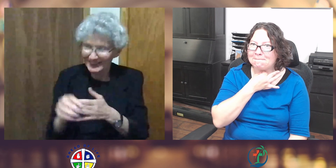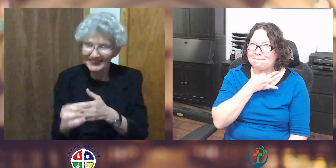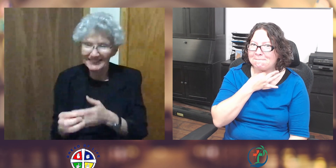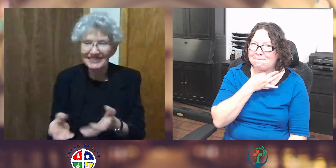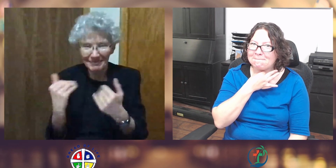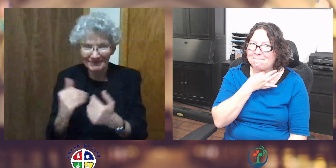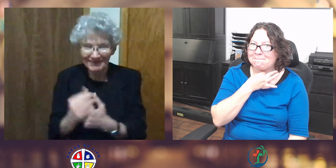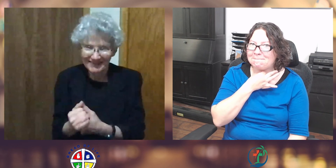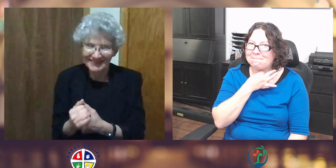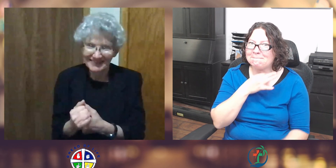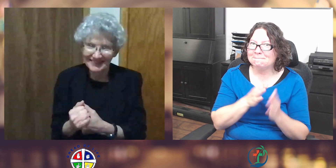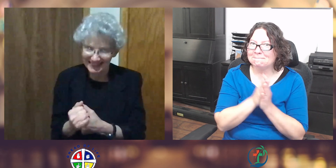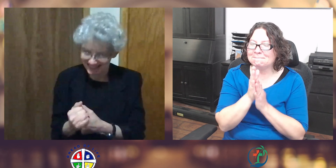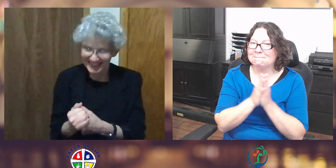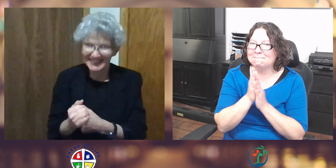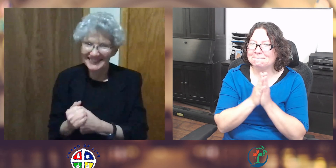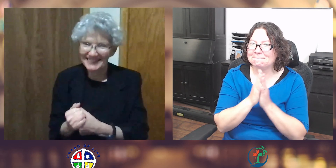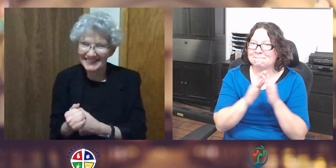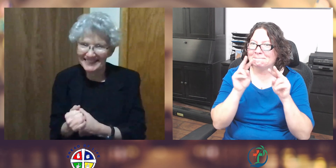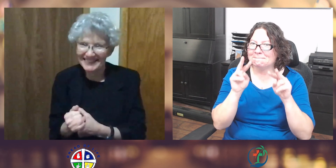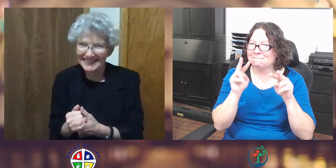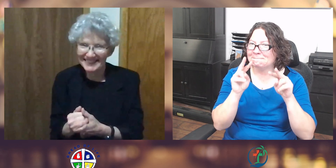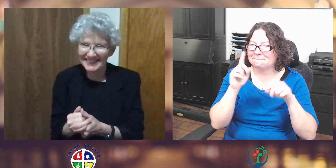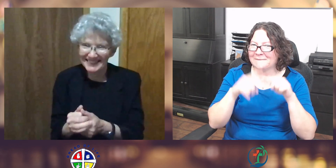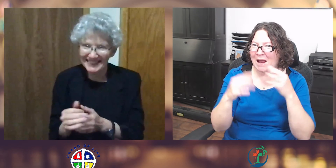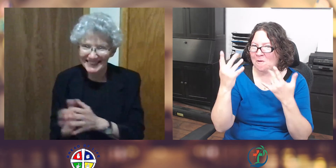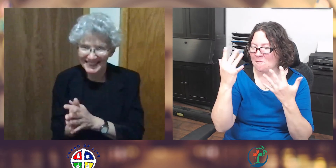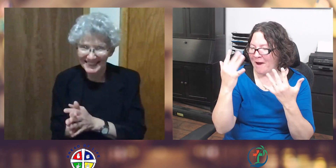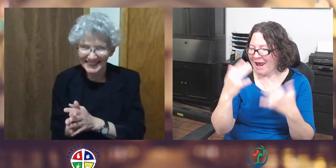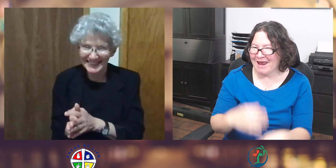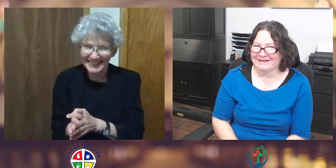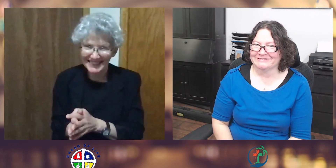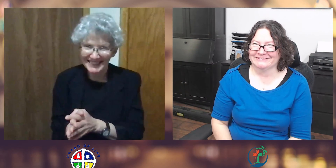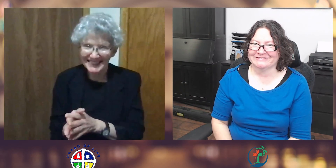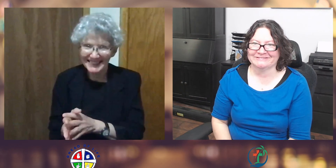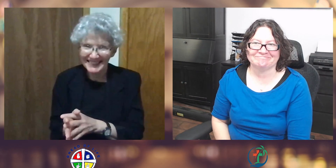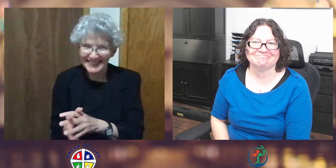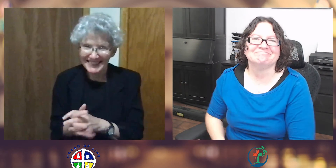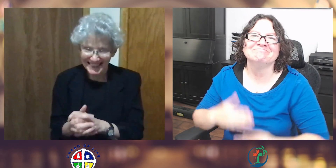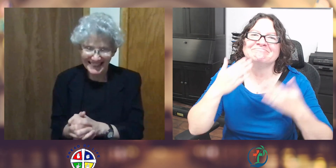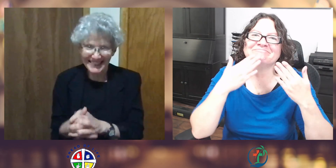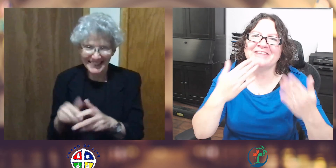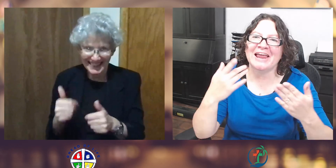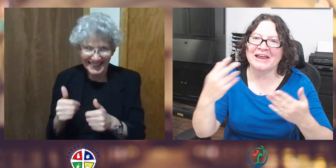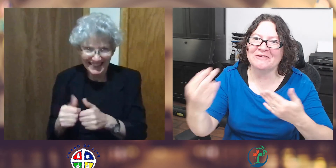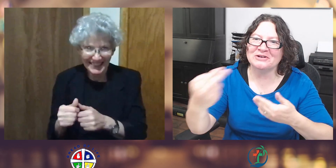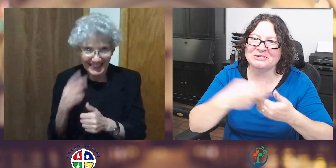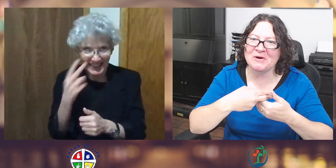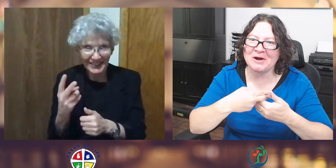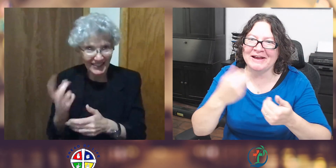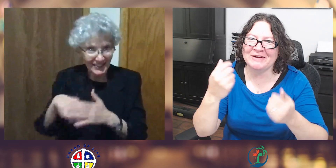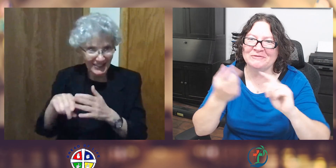consideration. Just thinking out loud here. Simon, I love how you are trying to make things better for the whole group.